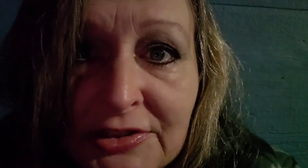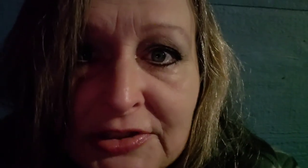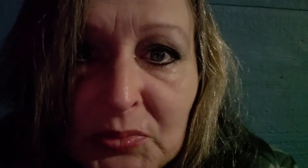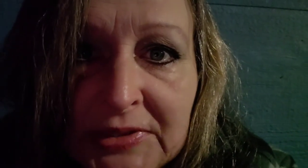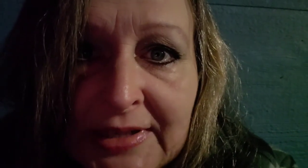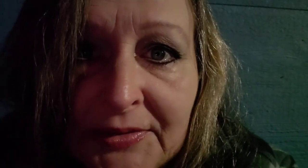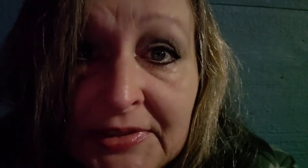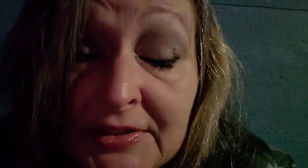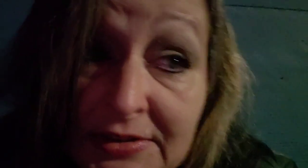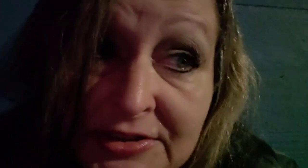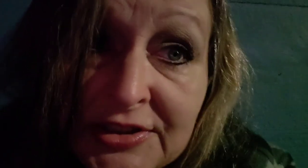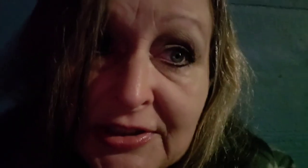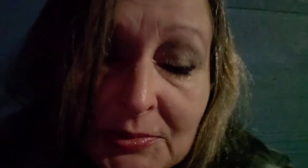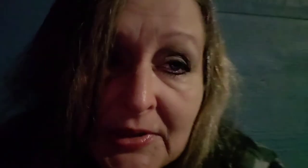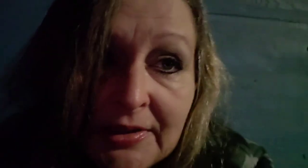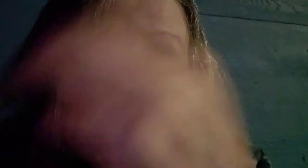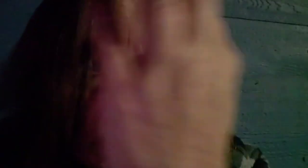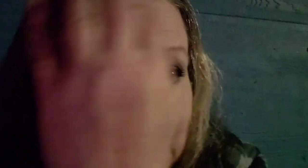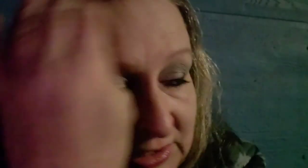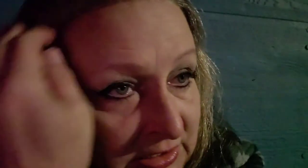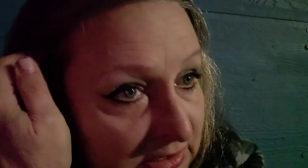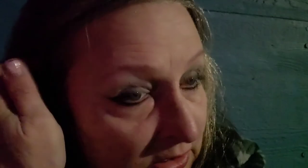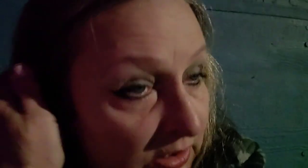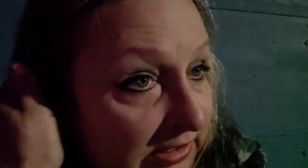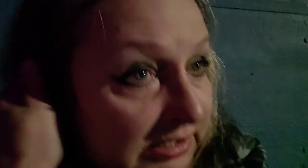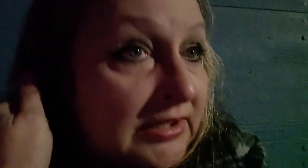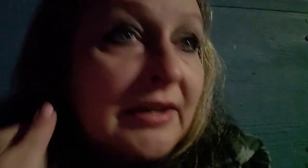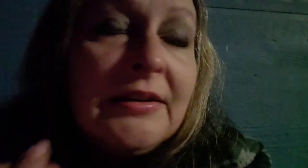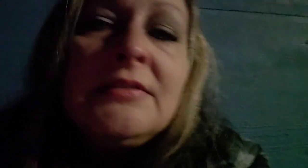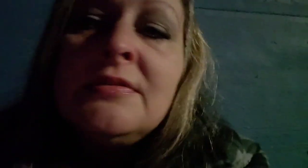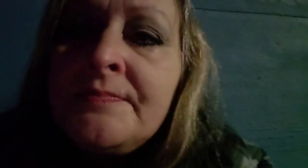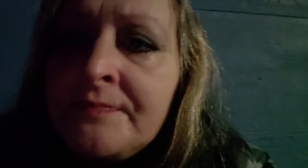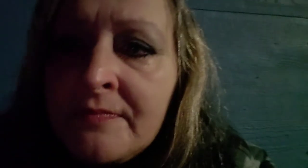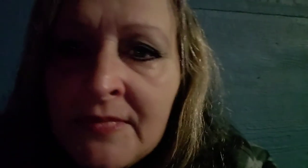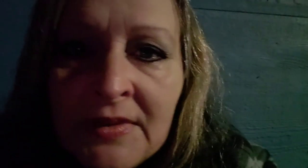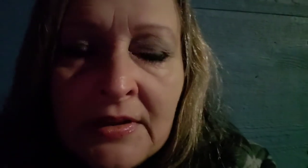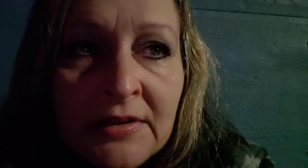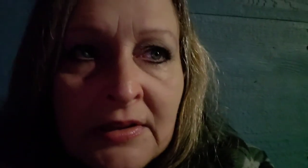how fast she went downhill in January. On the